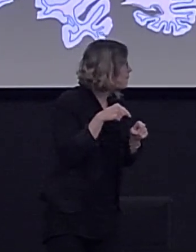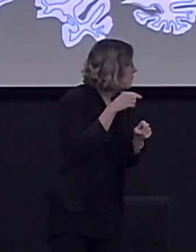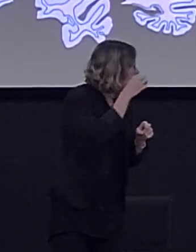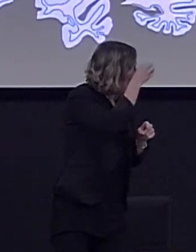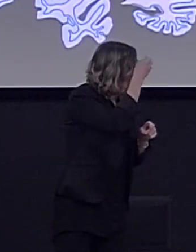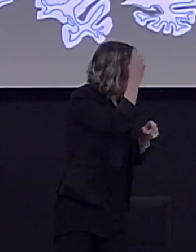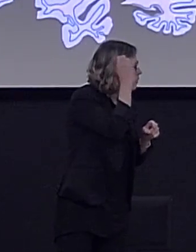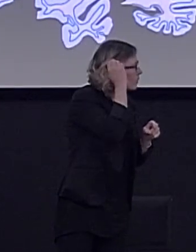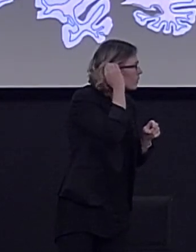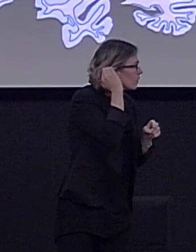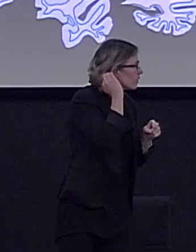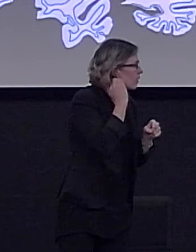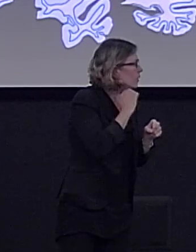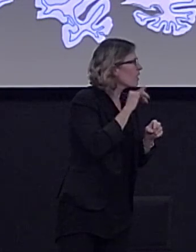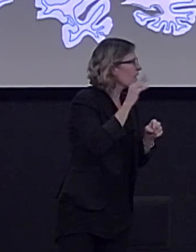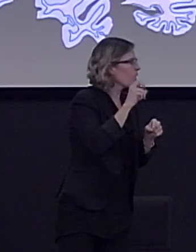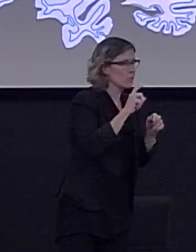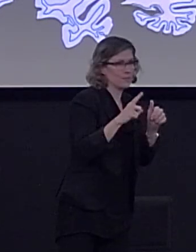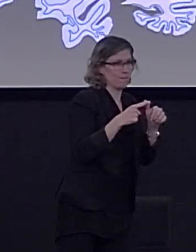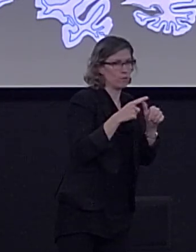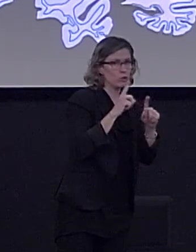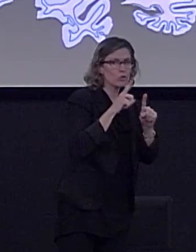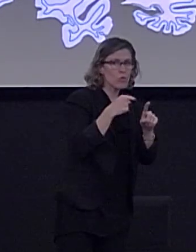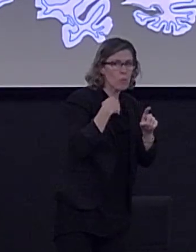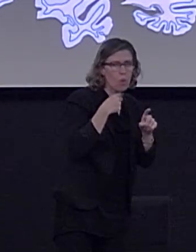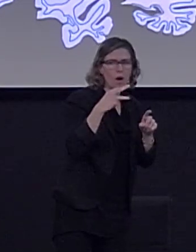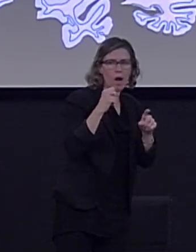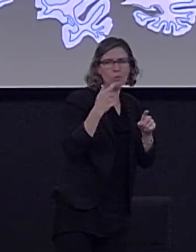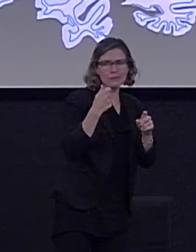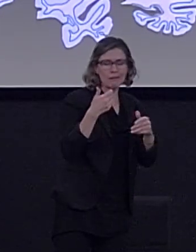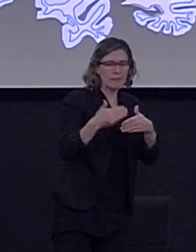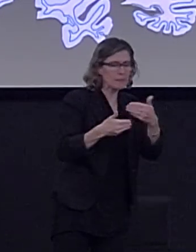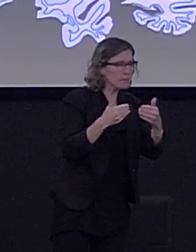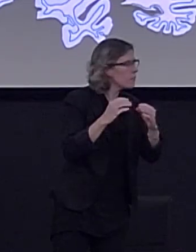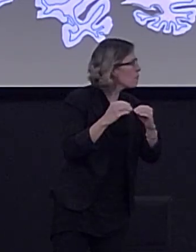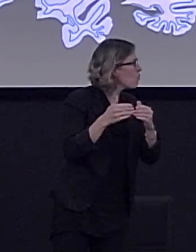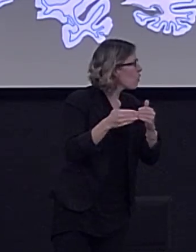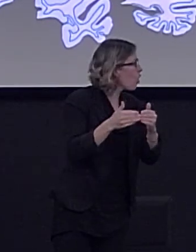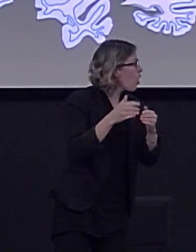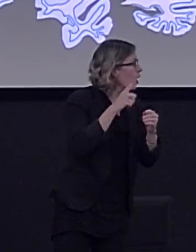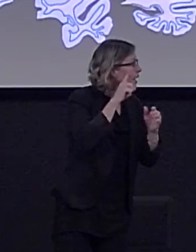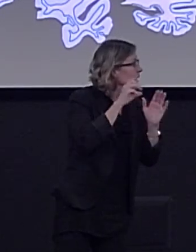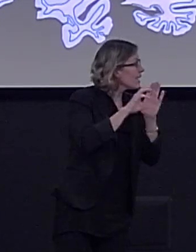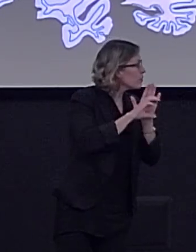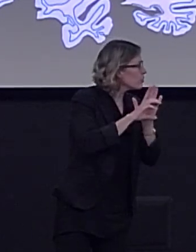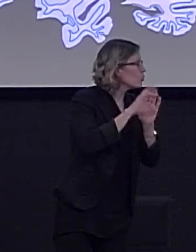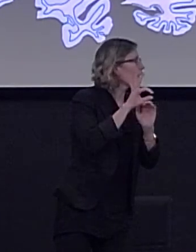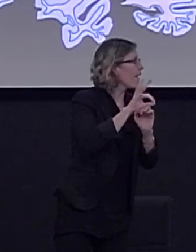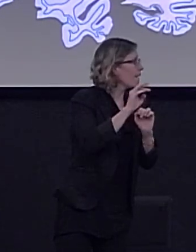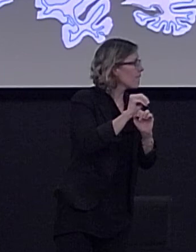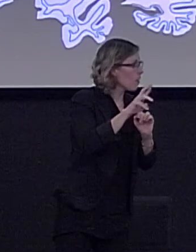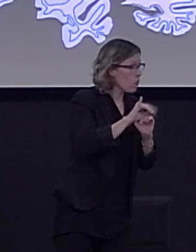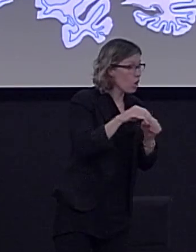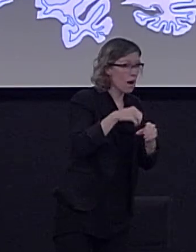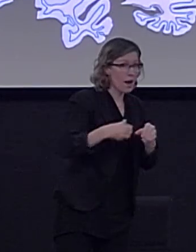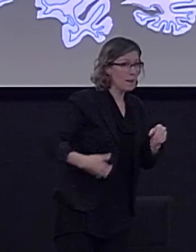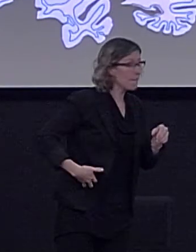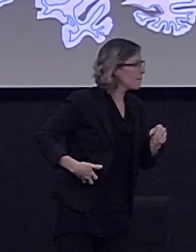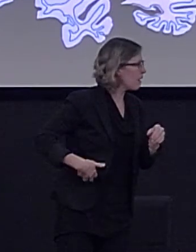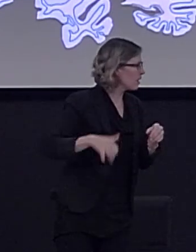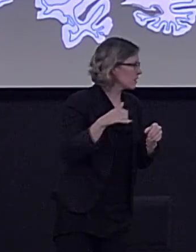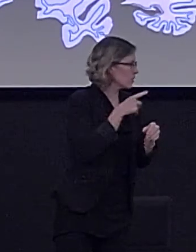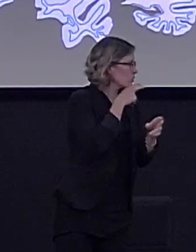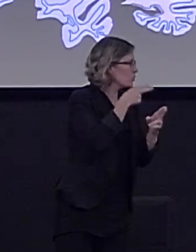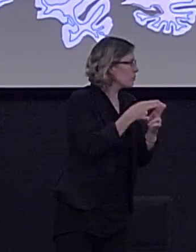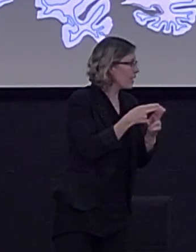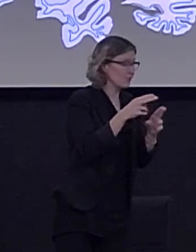report of that, and now we're sort of a little farther along. It's imaging, functional MRI in monkeys, as you mentioned.